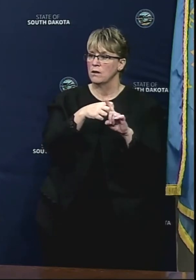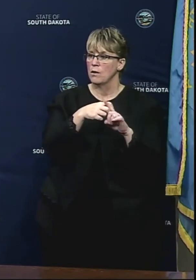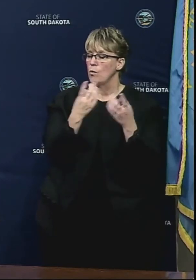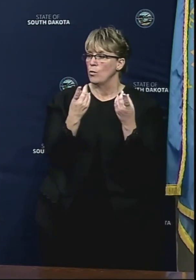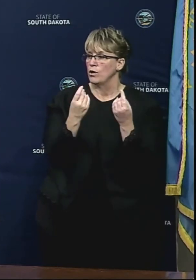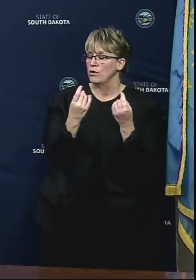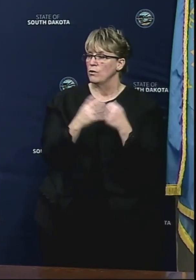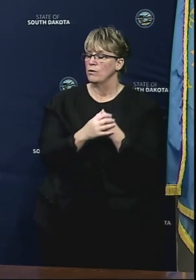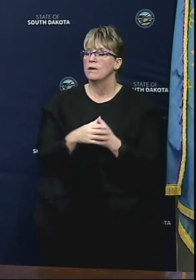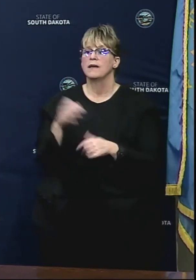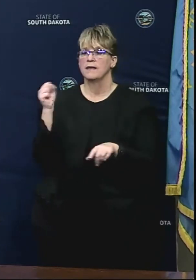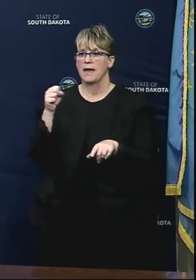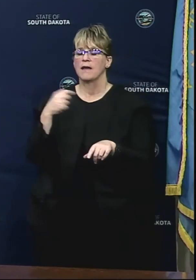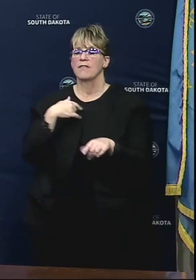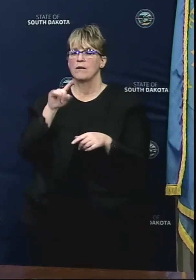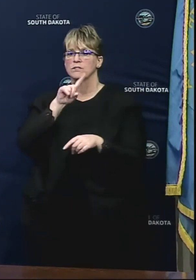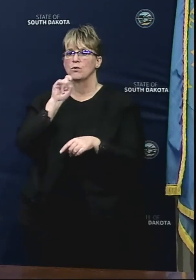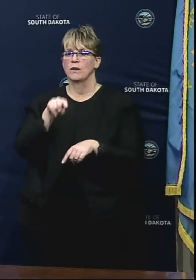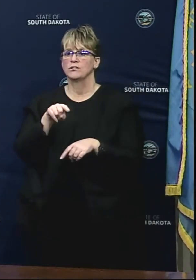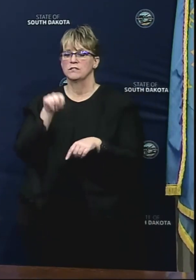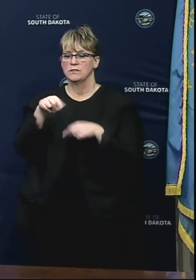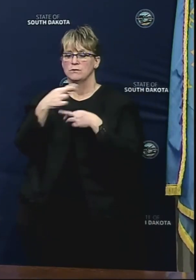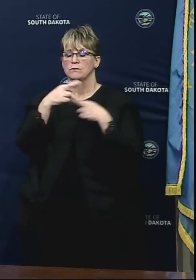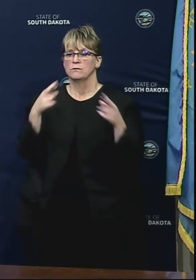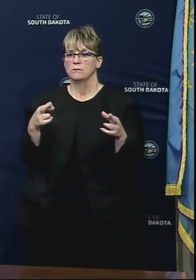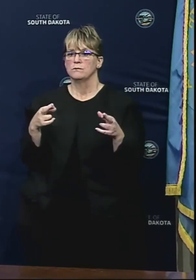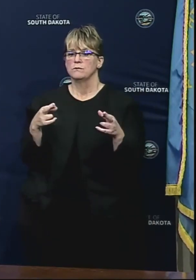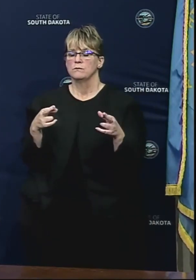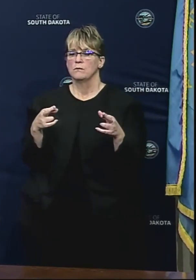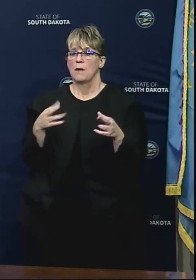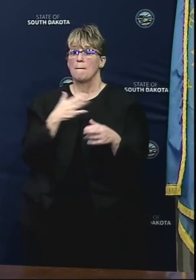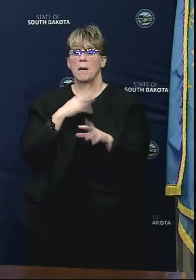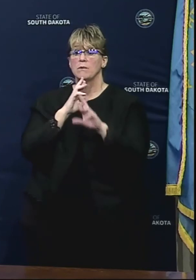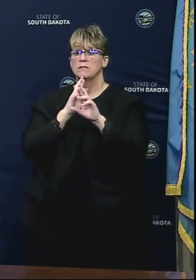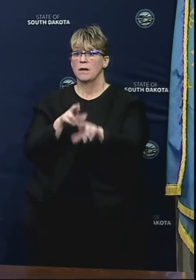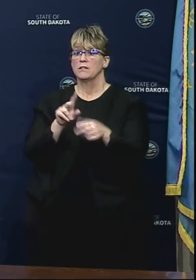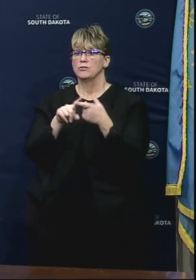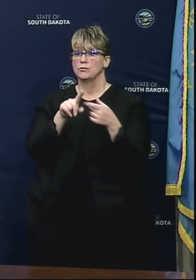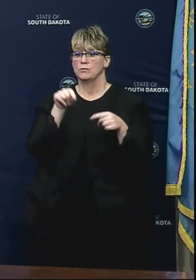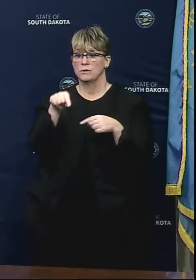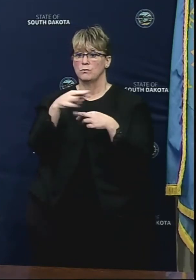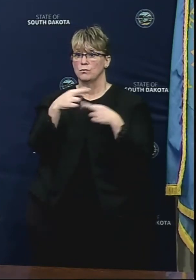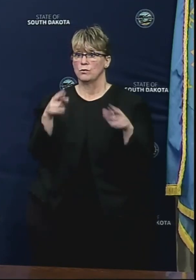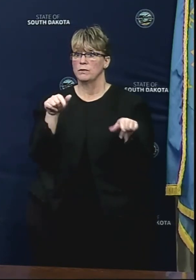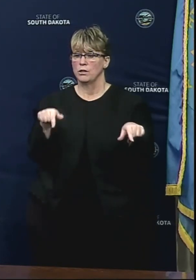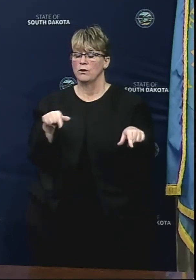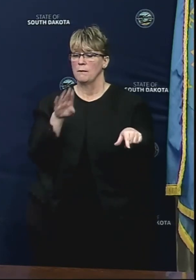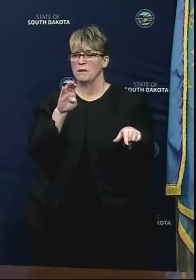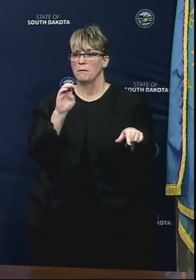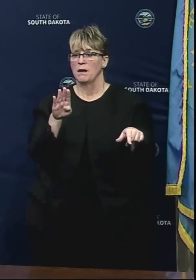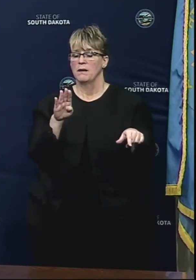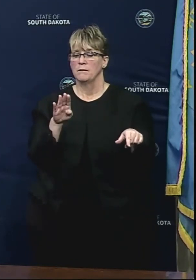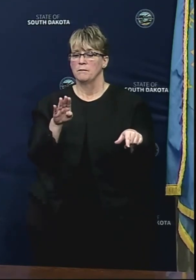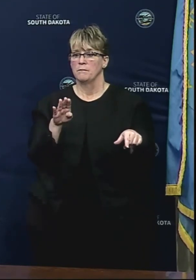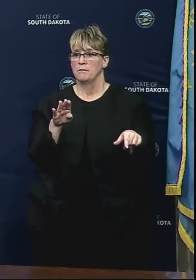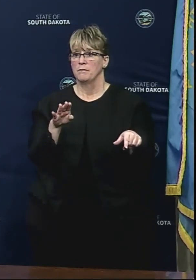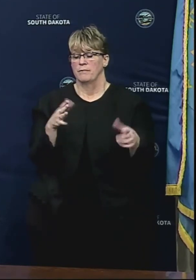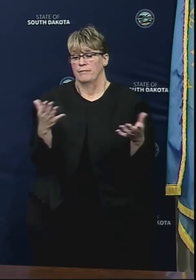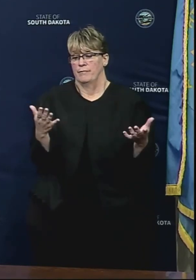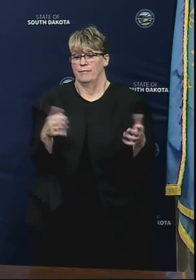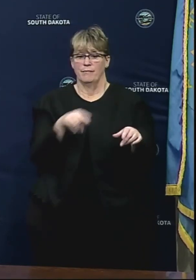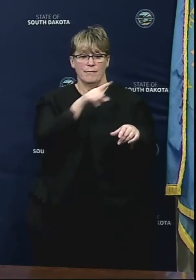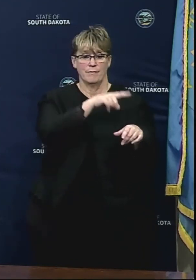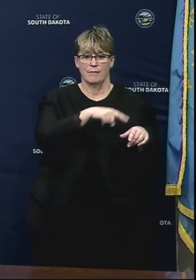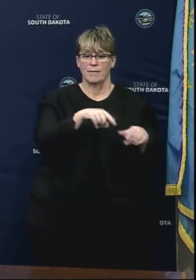have? Yeah, that was the question that Bob just asked, and my response back to Bob was that